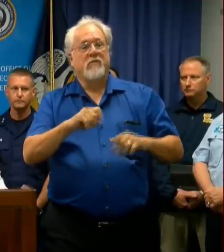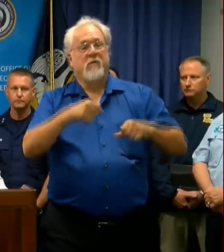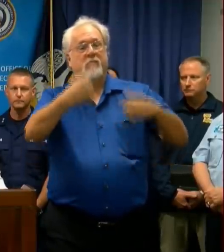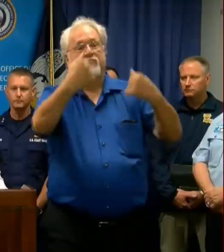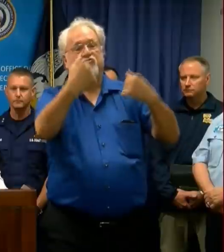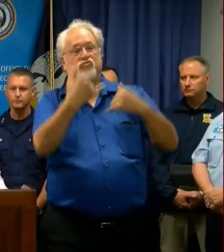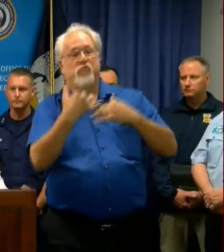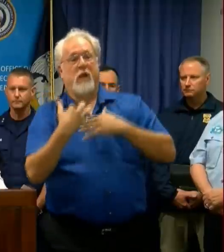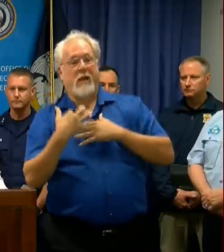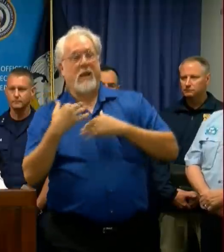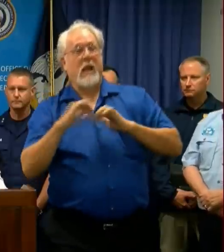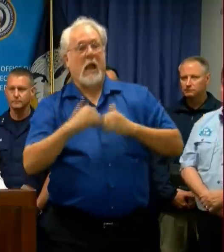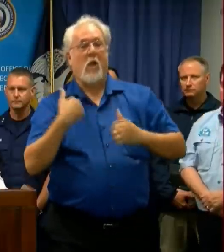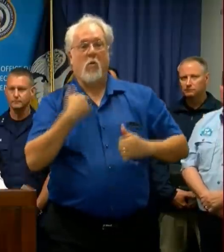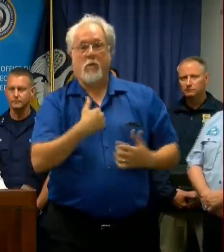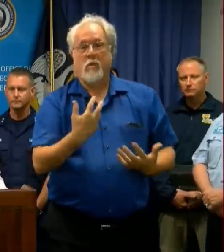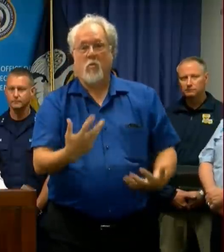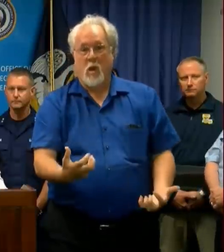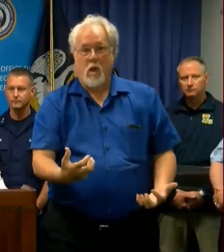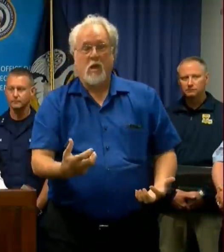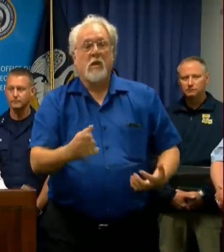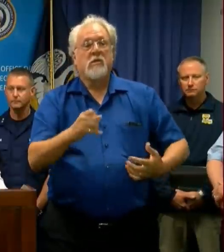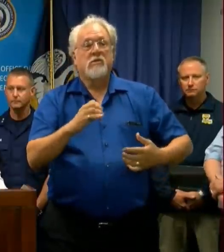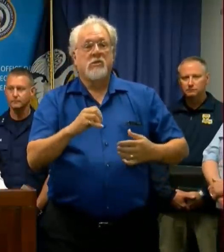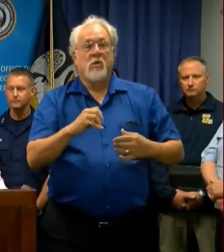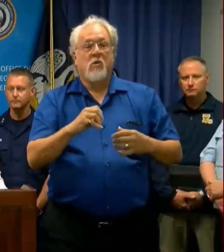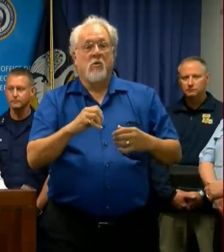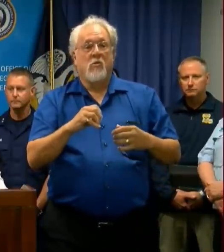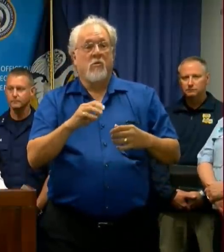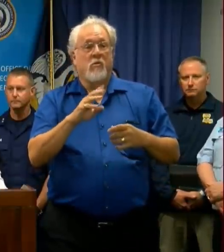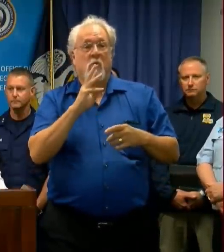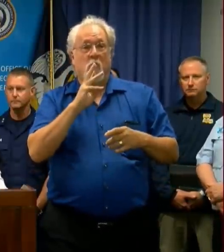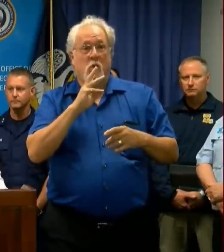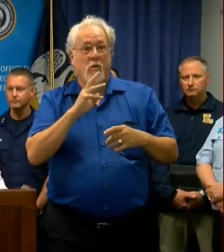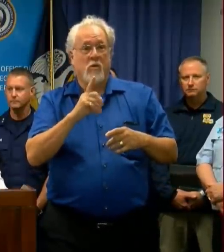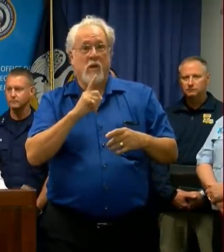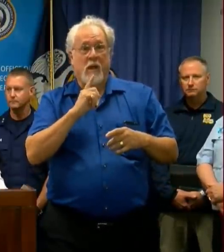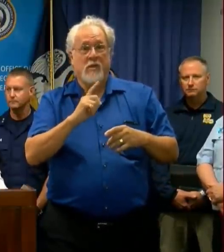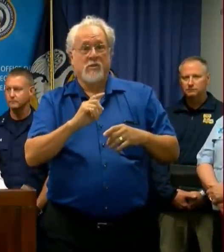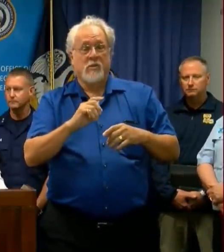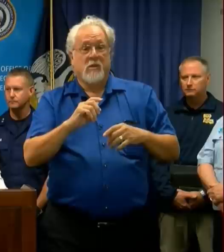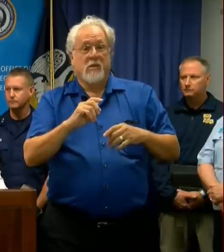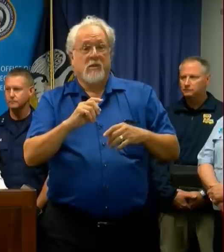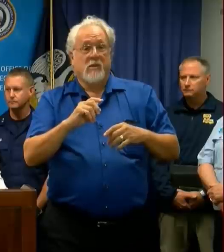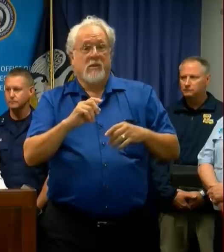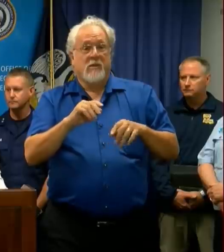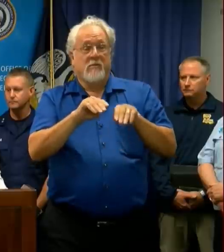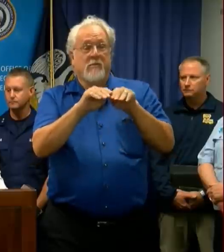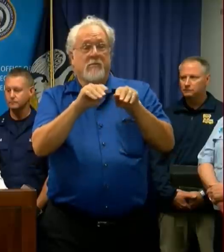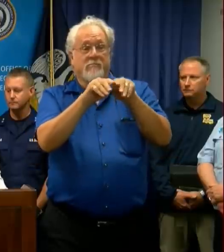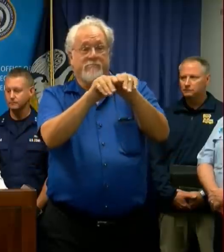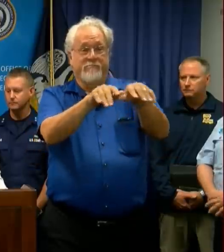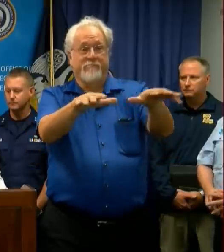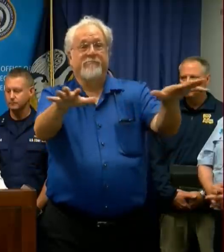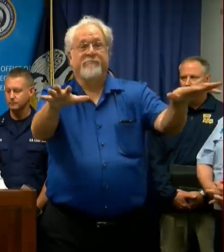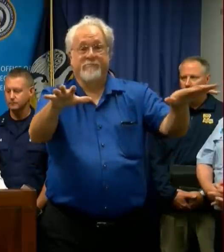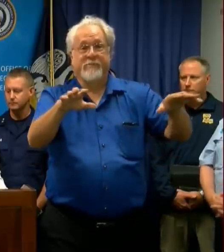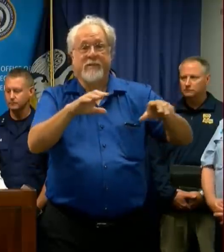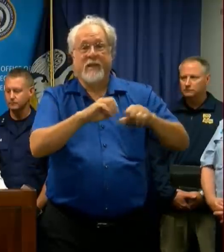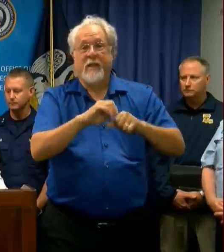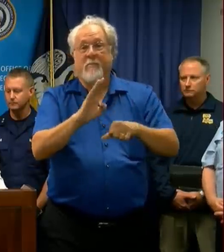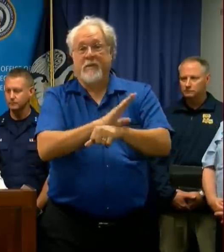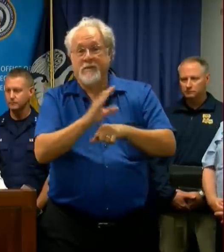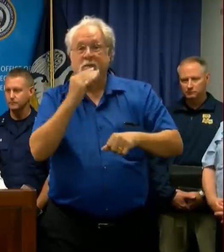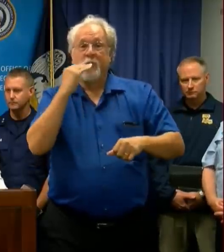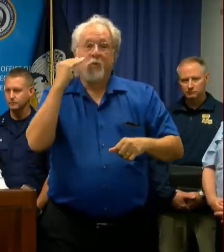draining the way we would want them to, so that that rainwater actually gets out of people's businesses and homes